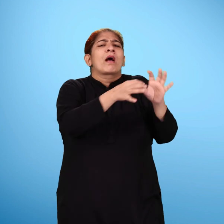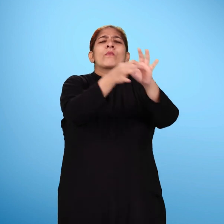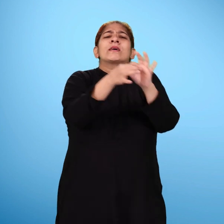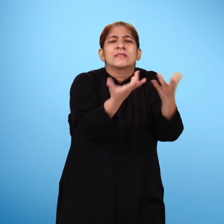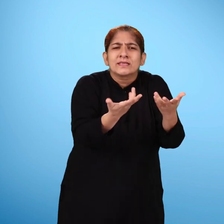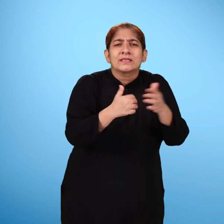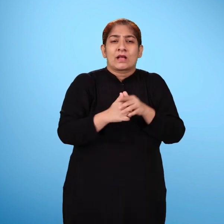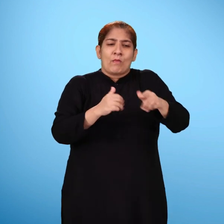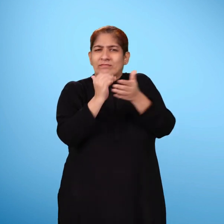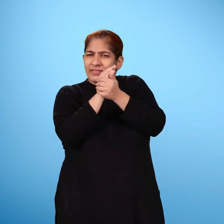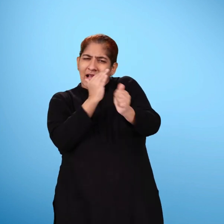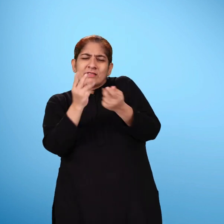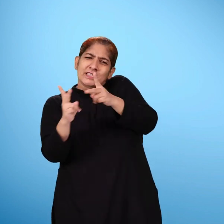multi-skilling of students.